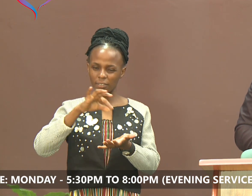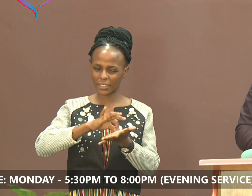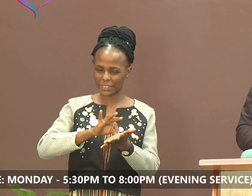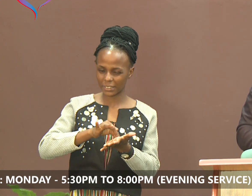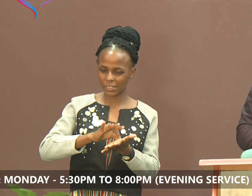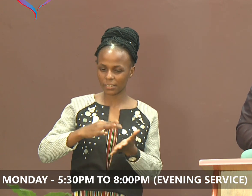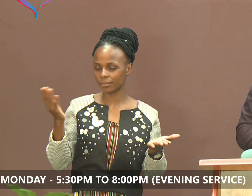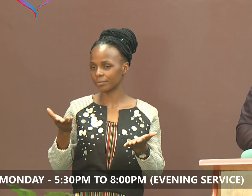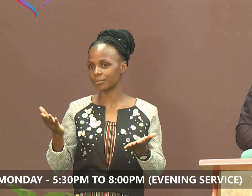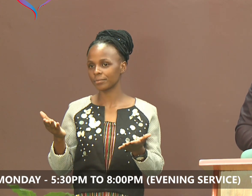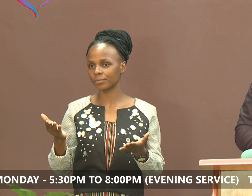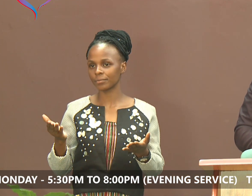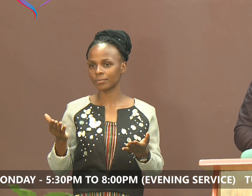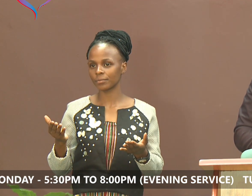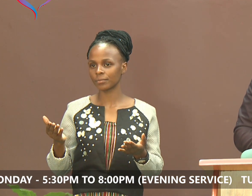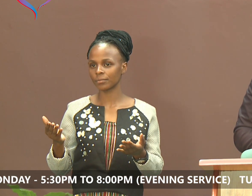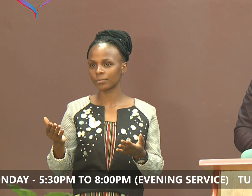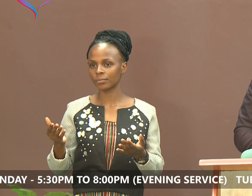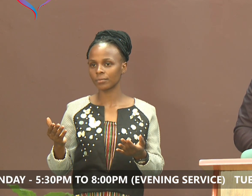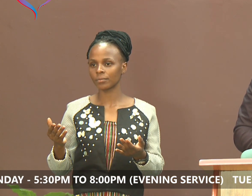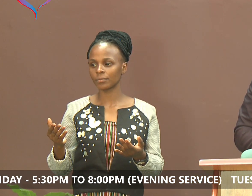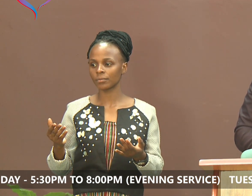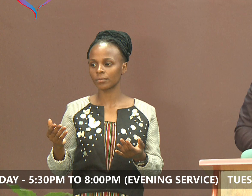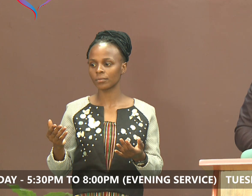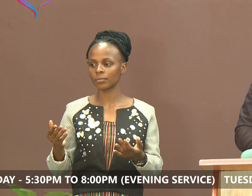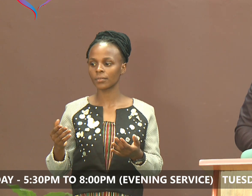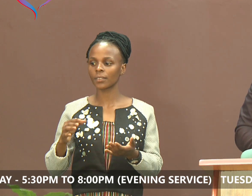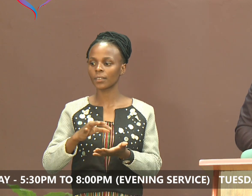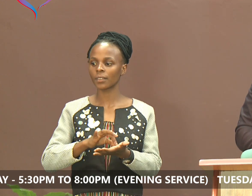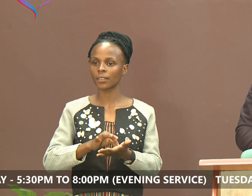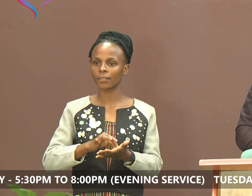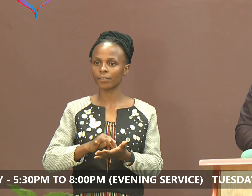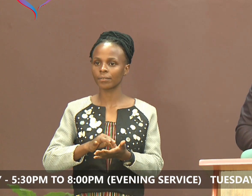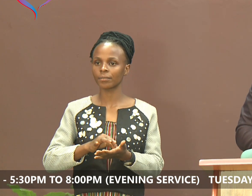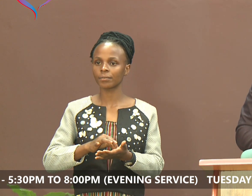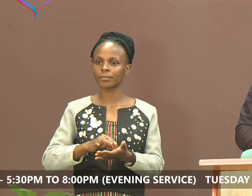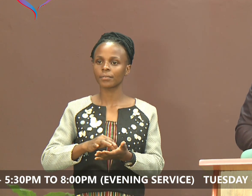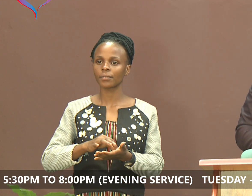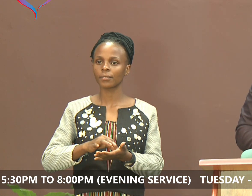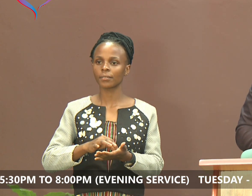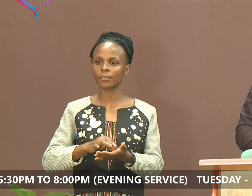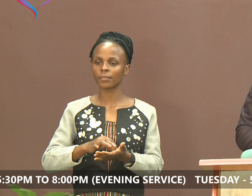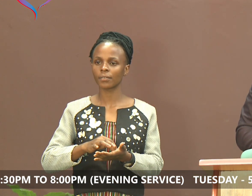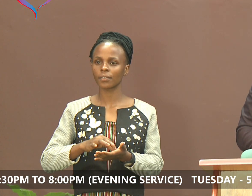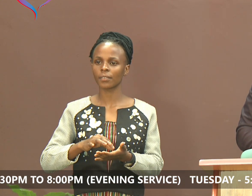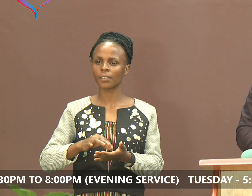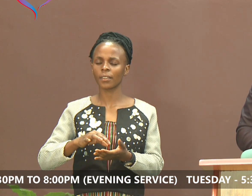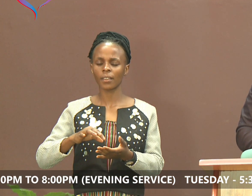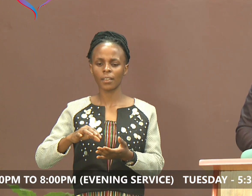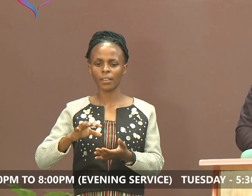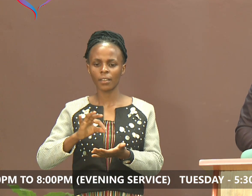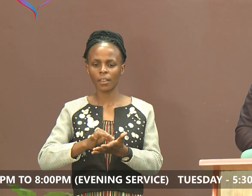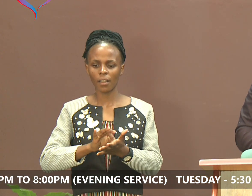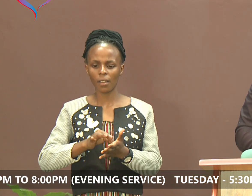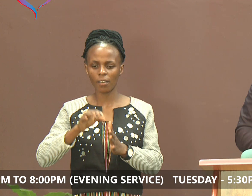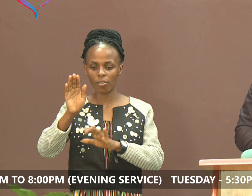first family is like it says that behold a sower went, verse 3:13:3 says behold a sower